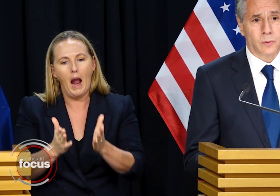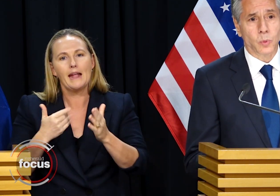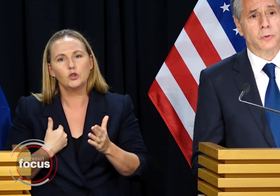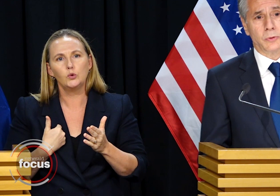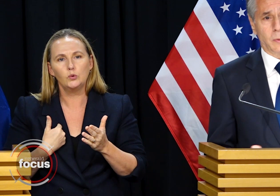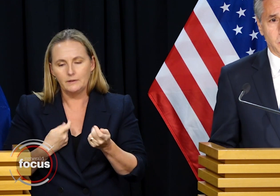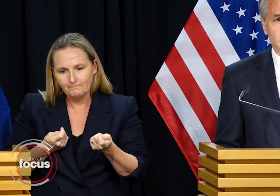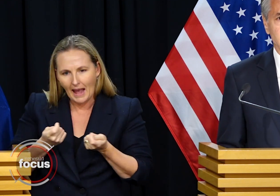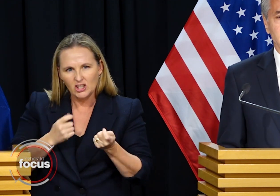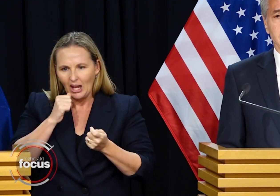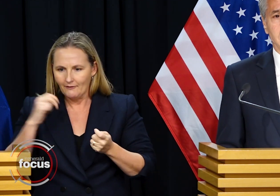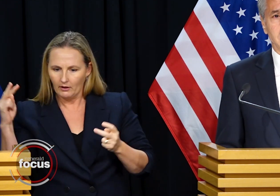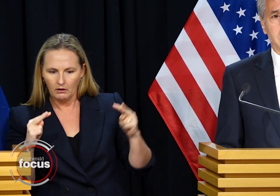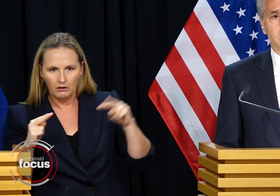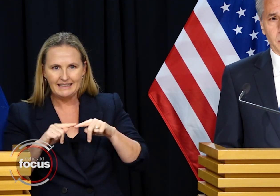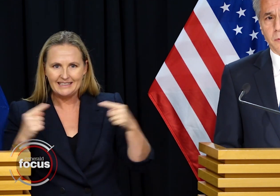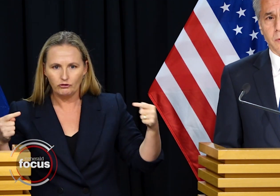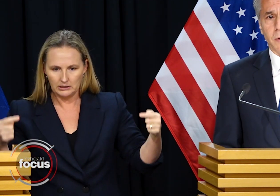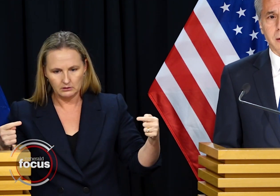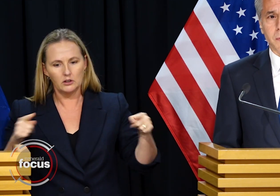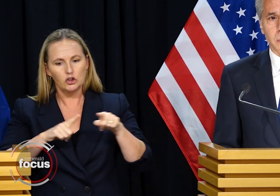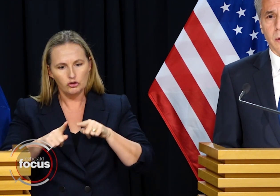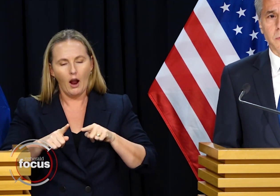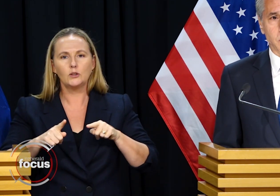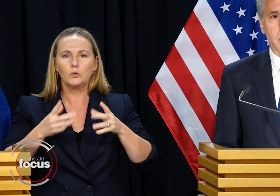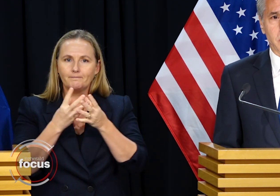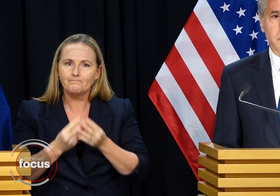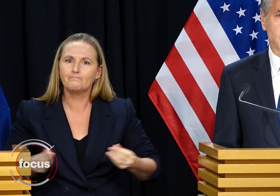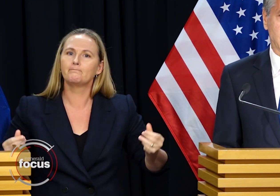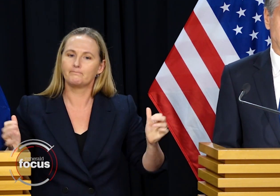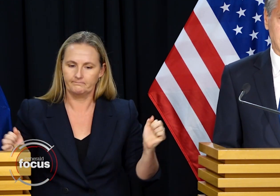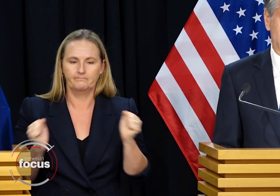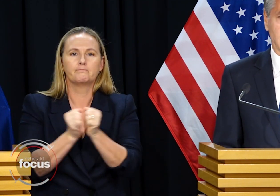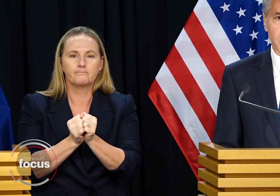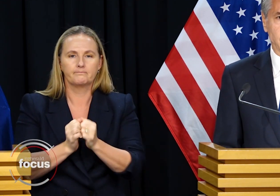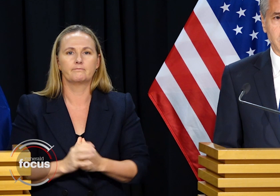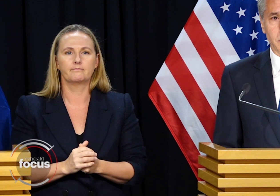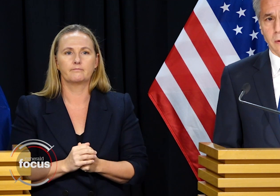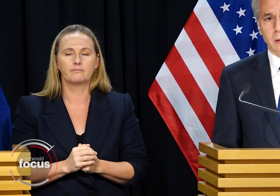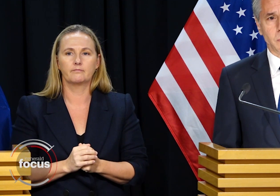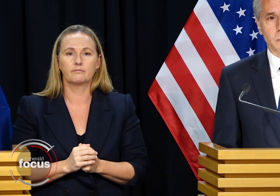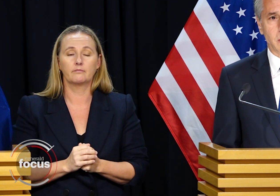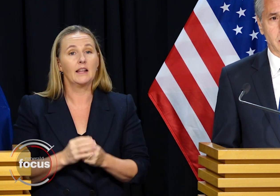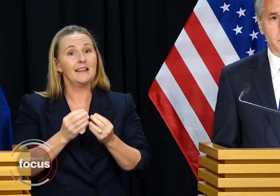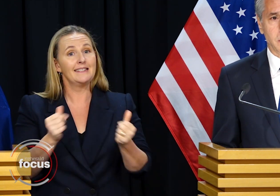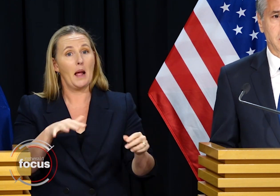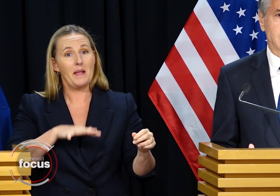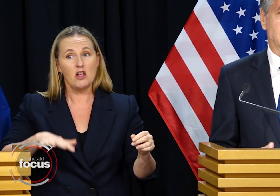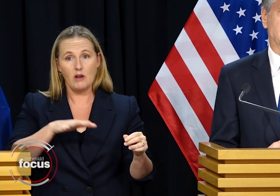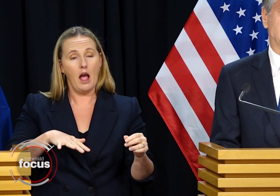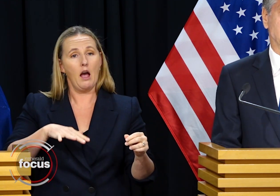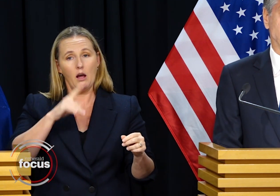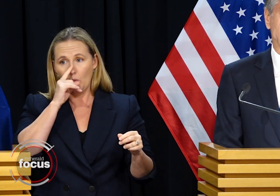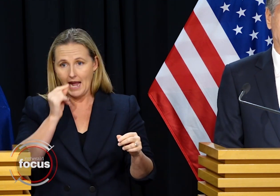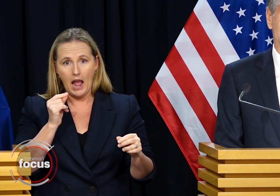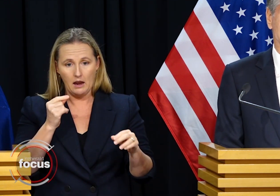can't work through some of them, but also to find out if there are areas of cooperation where, in our mutual interest and the interests of many others, it